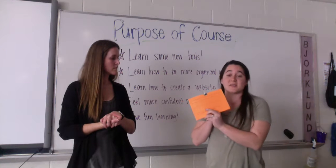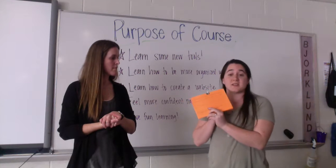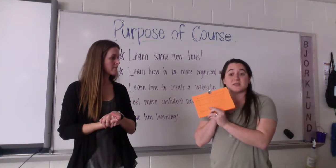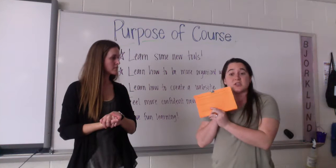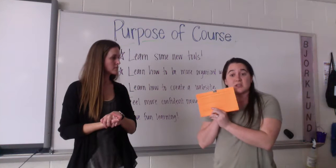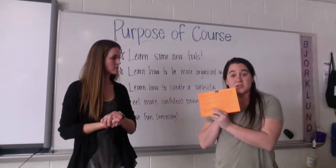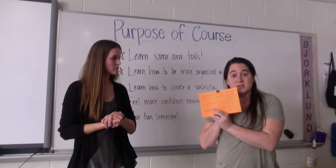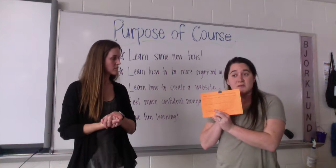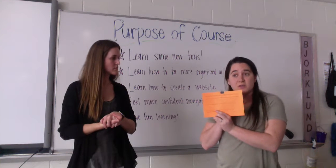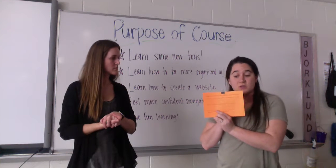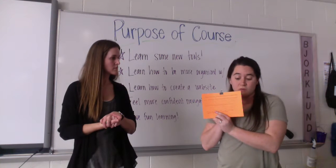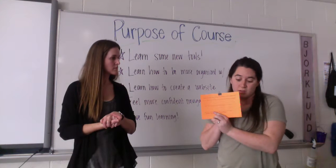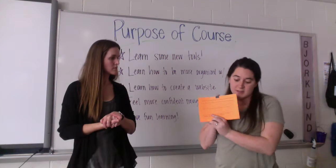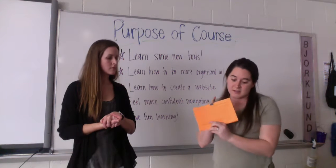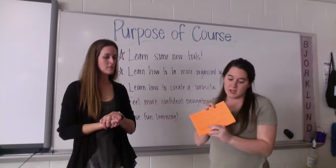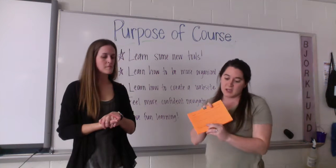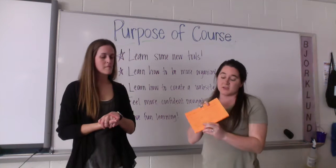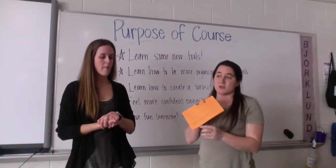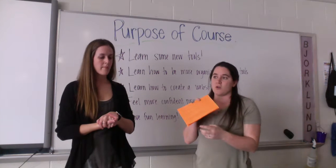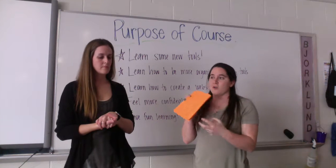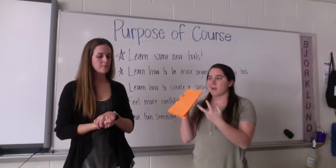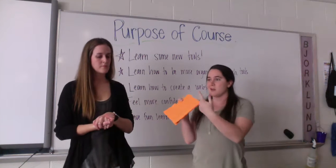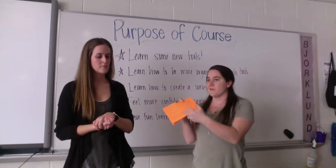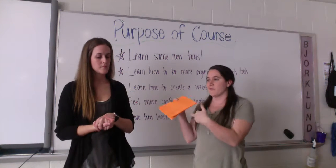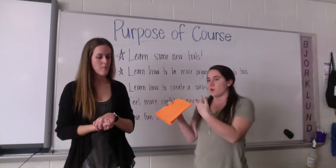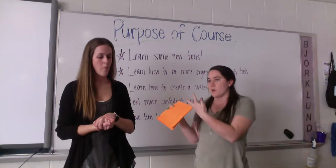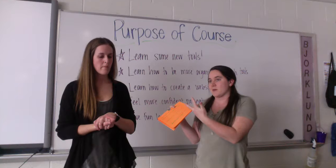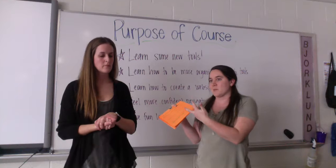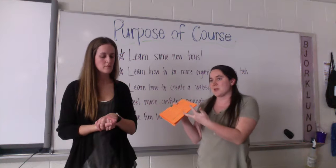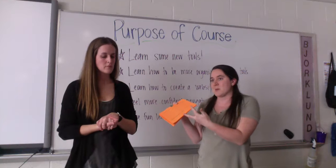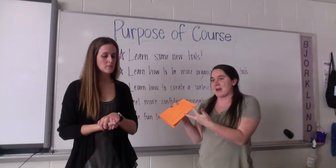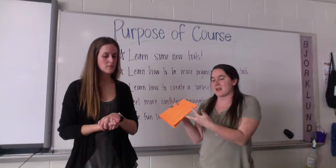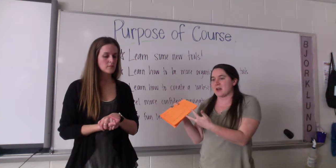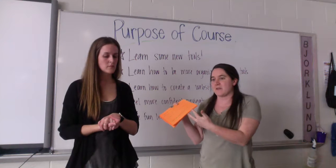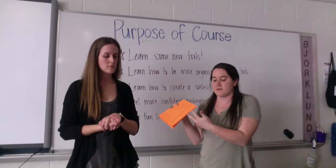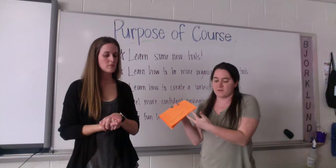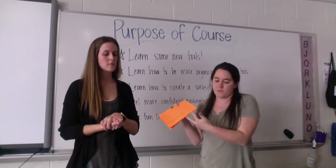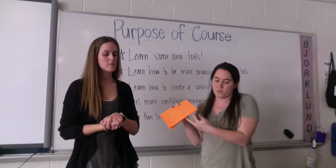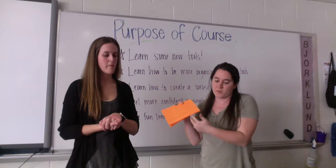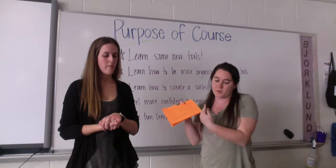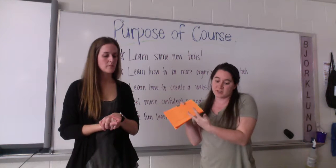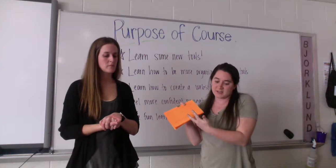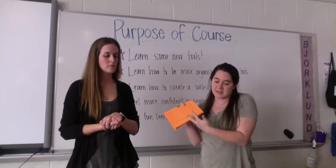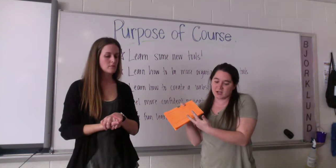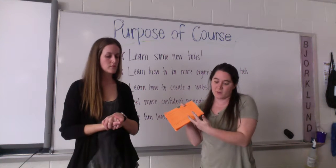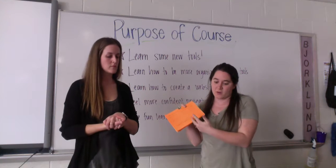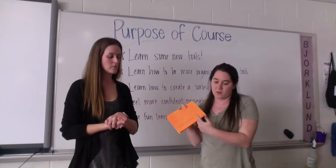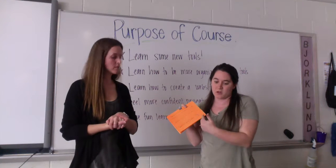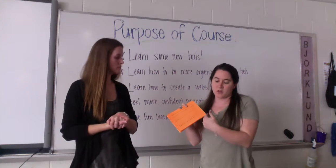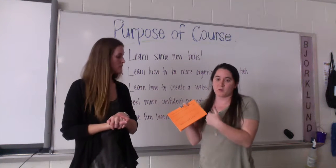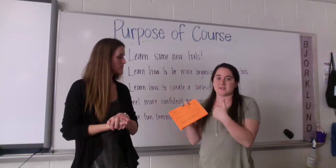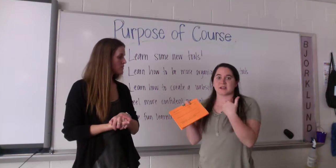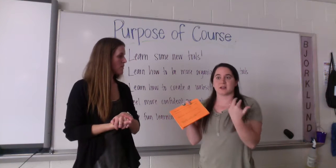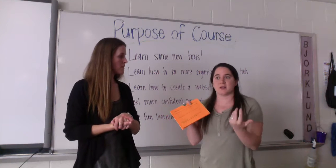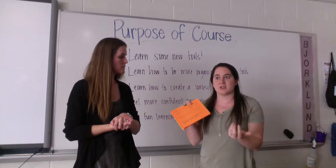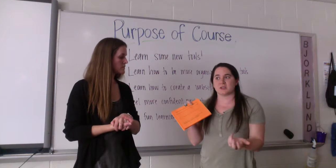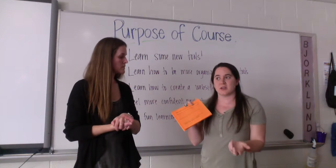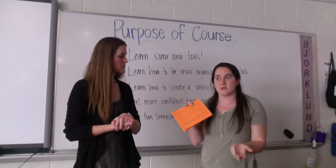the suggestions for tools. So kind of piggybacking off of what we were just saying about what's technology that you've